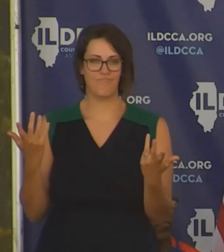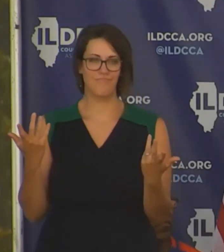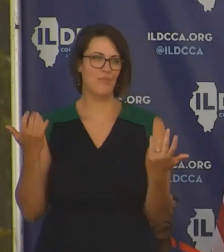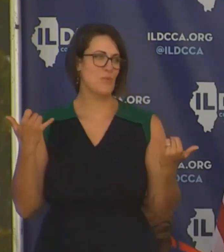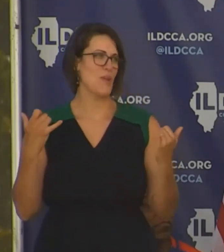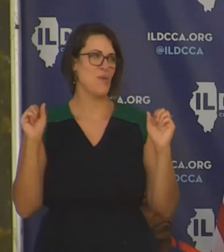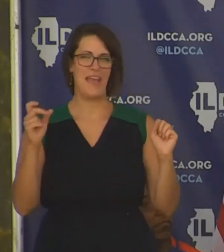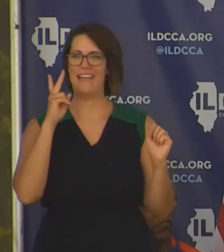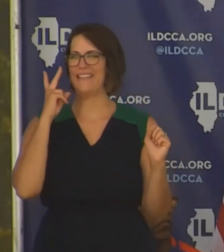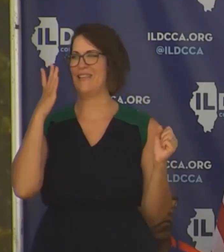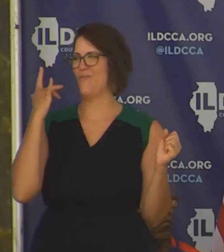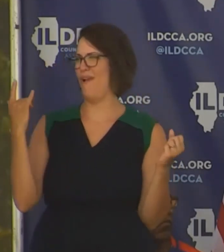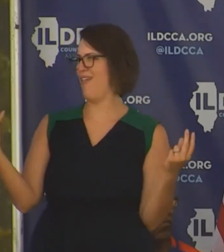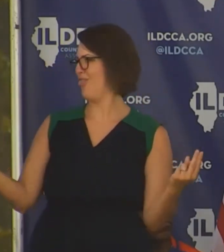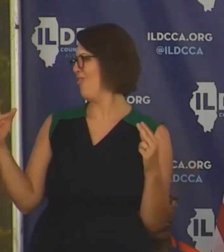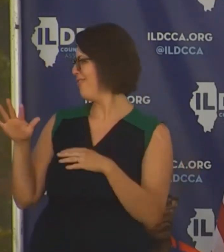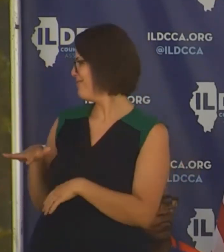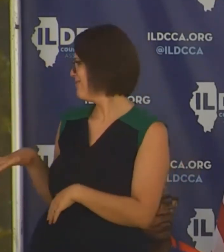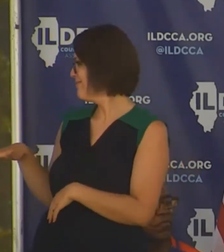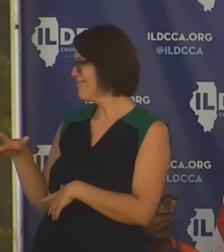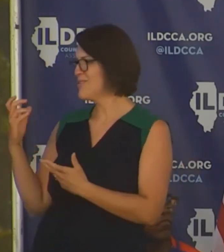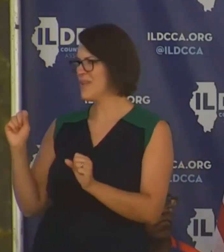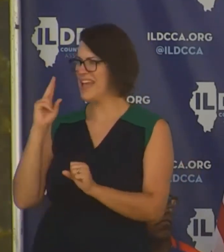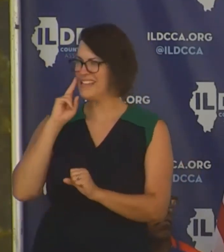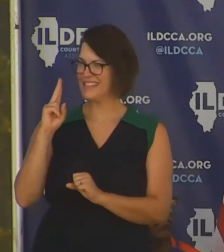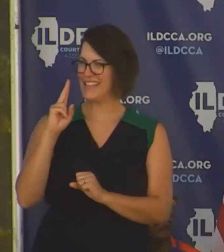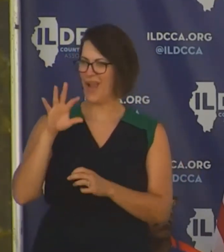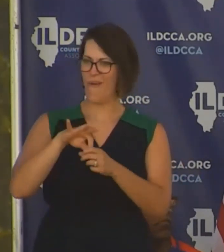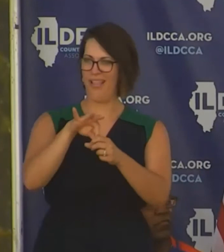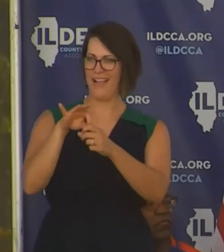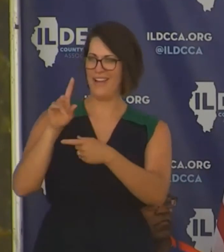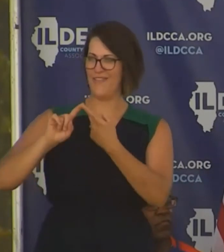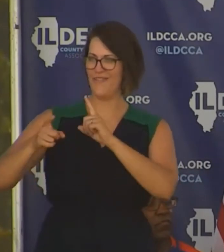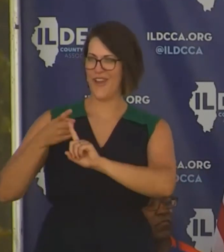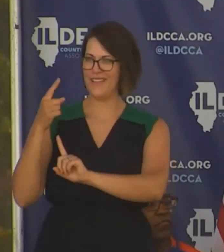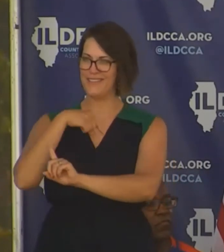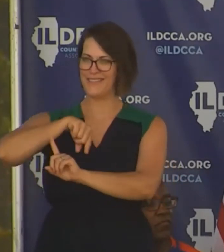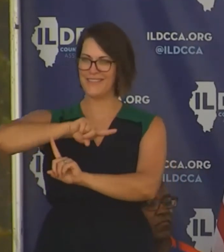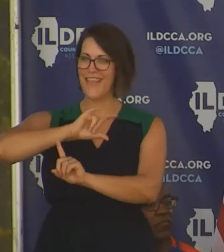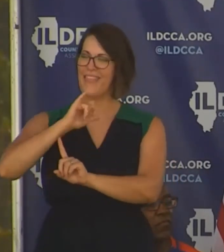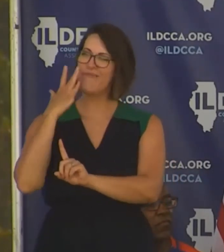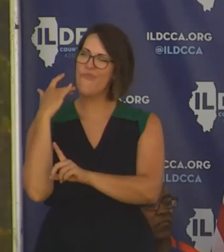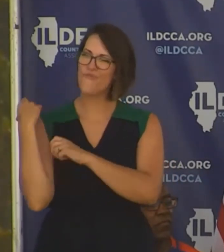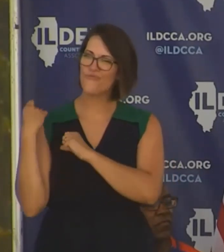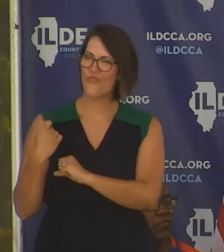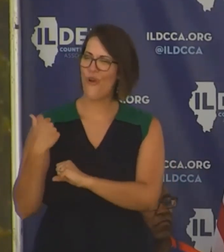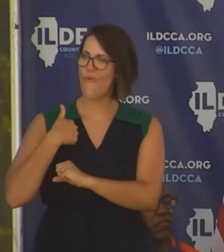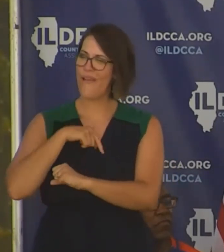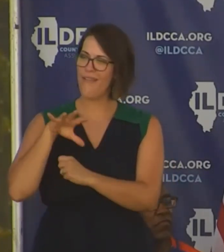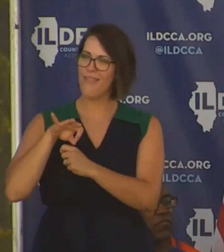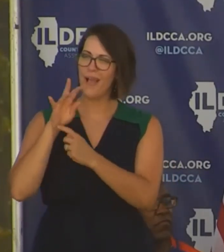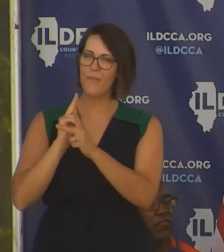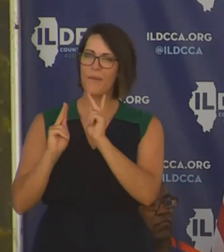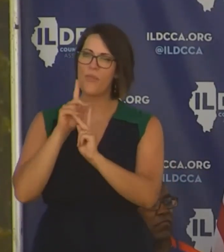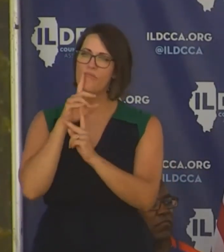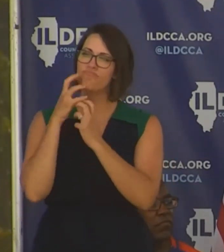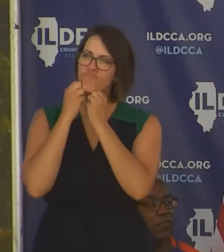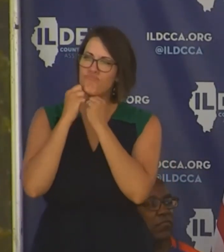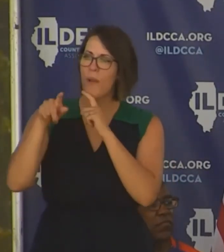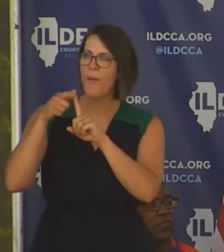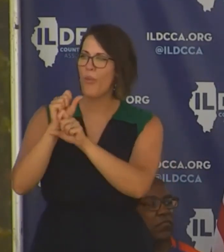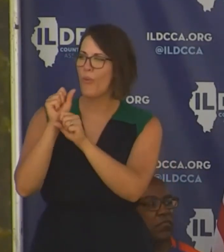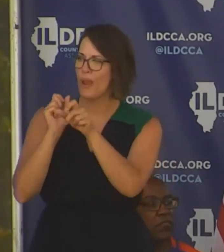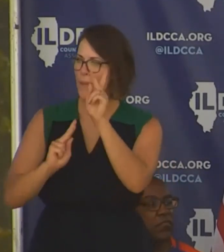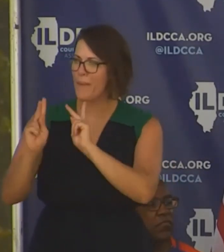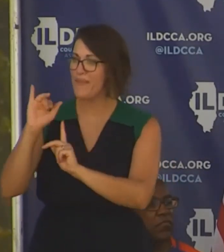we're strong. Look at this stage, and you can see our elected friends. That's how we're strong. We elect people that care about the working people.